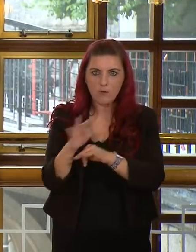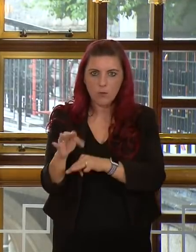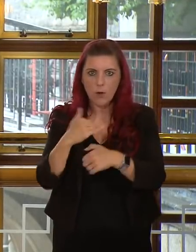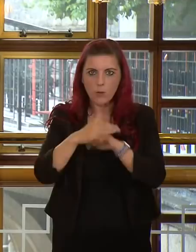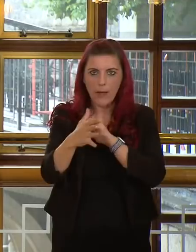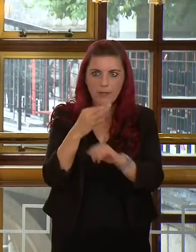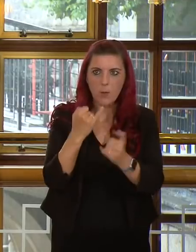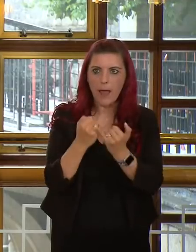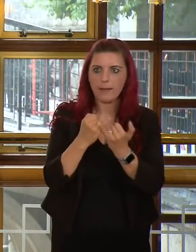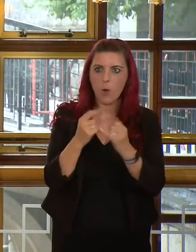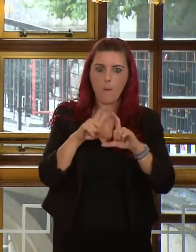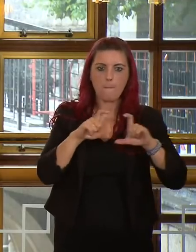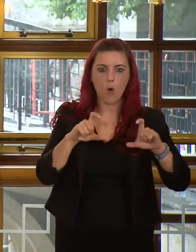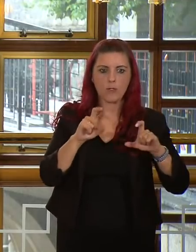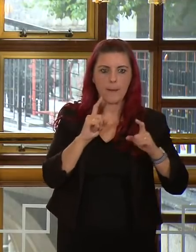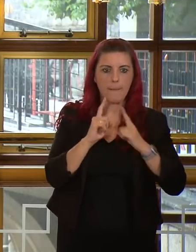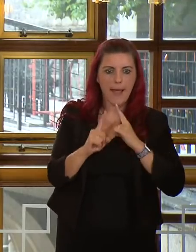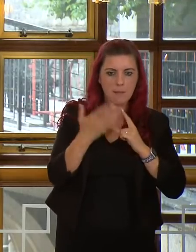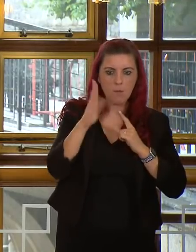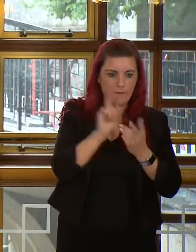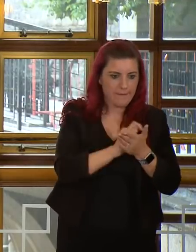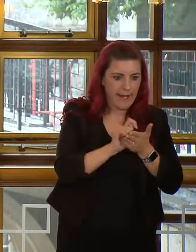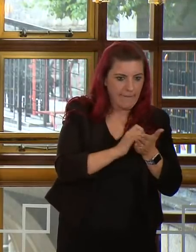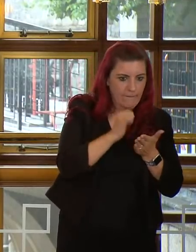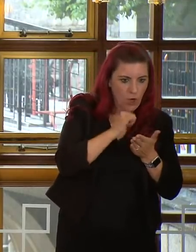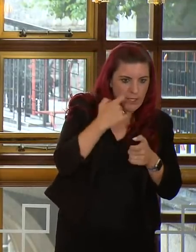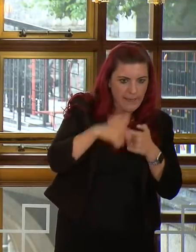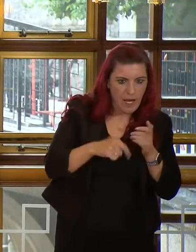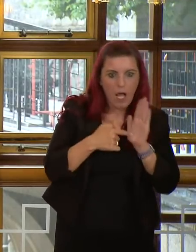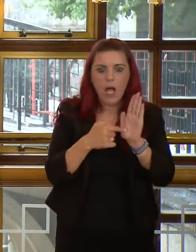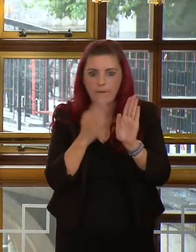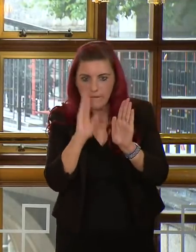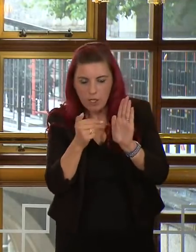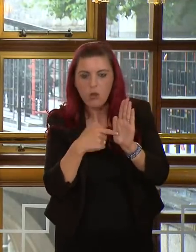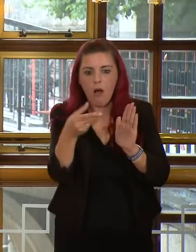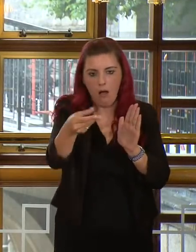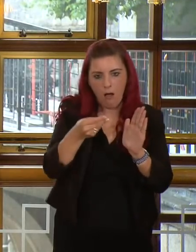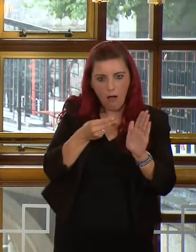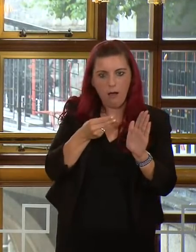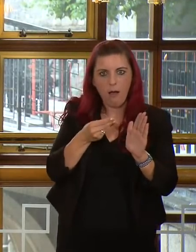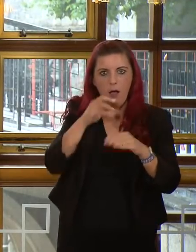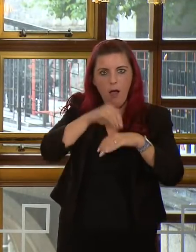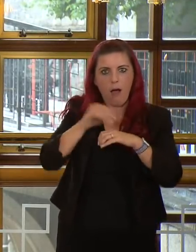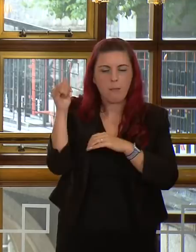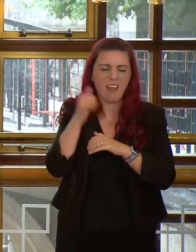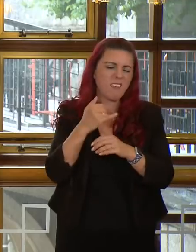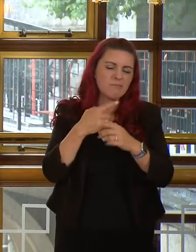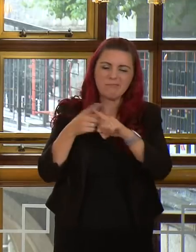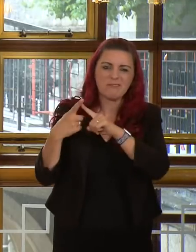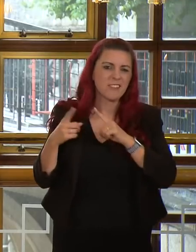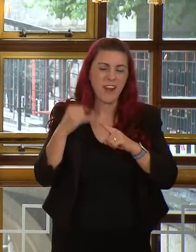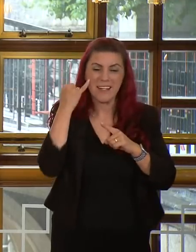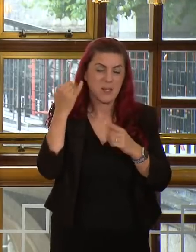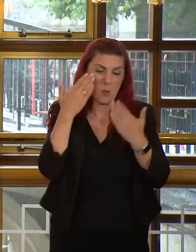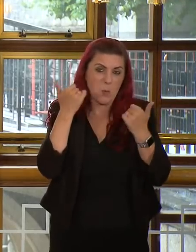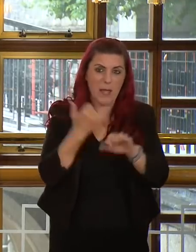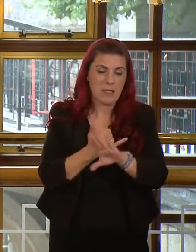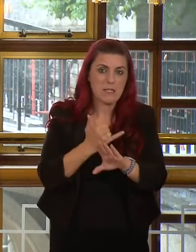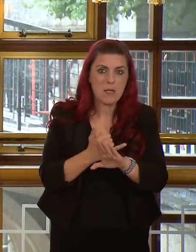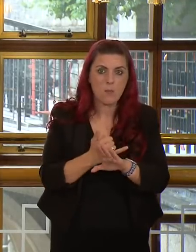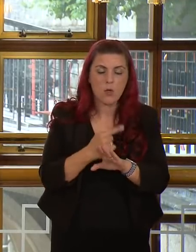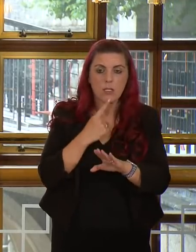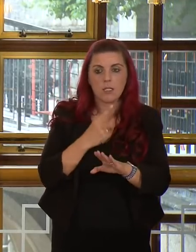pass until they filled in all the fields accurately. Potentially things like temperature checking as well.